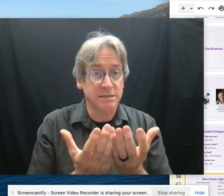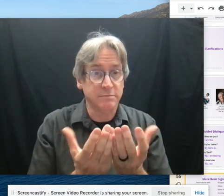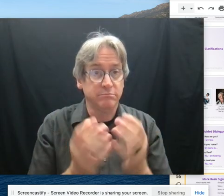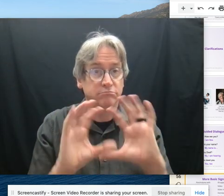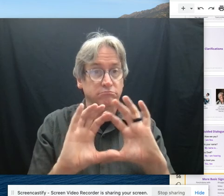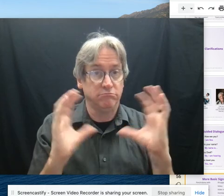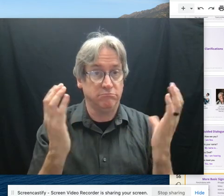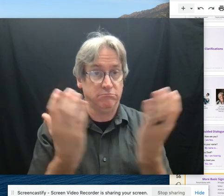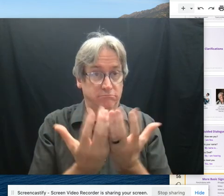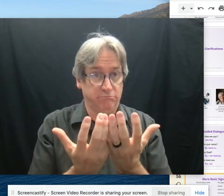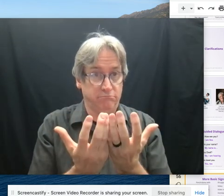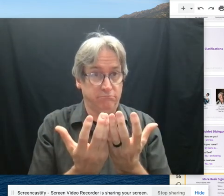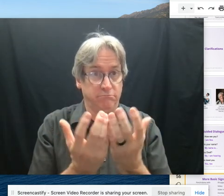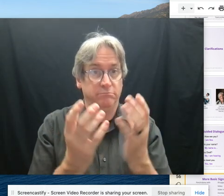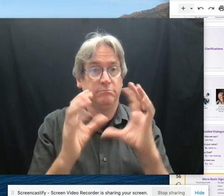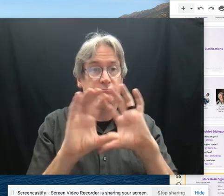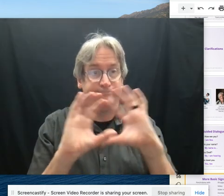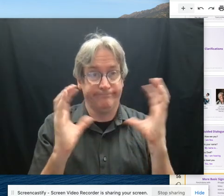Class.